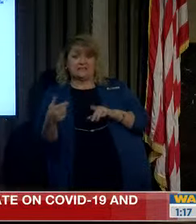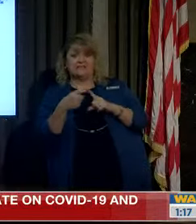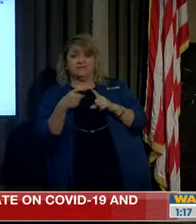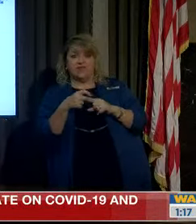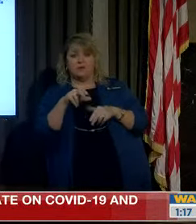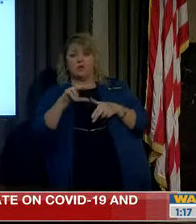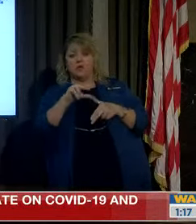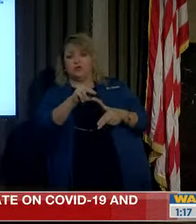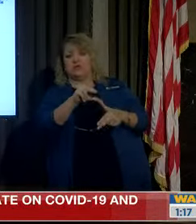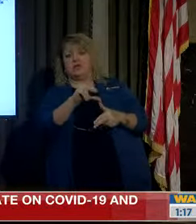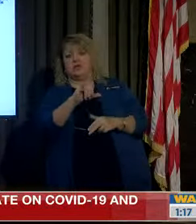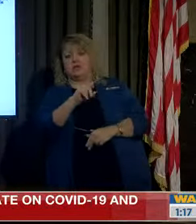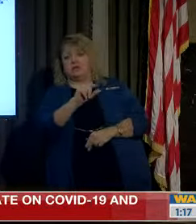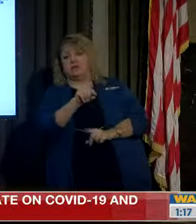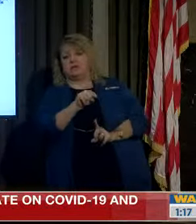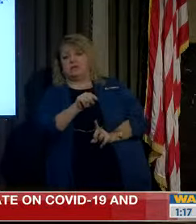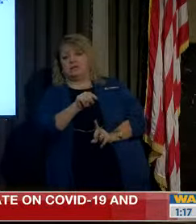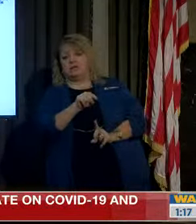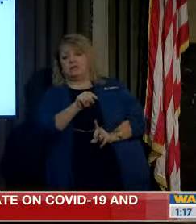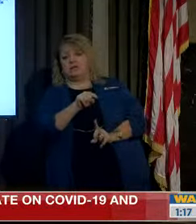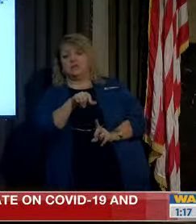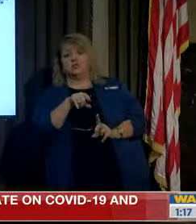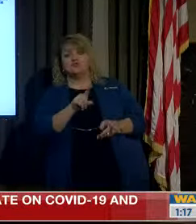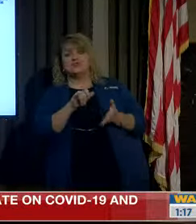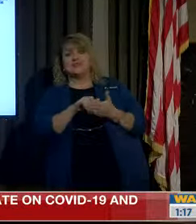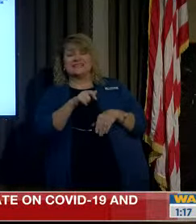time period, we've had to report out